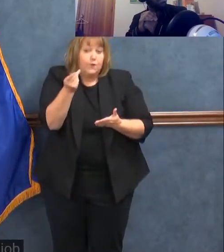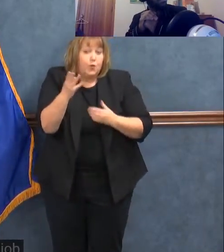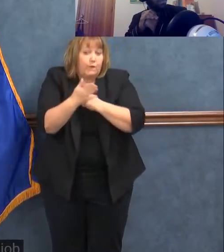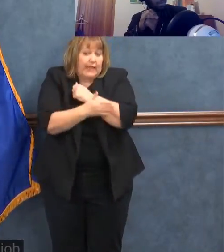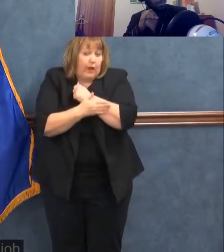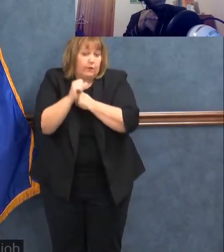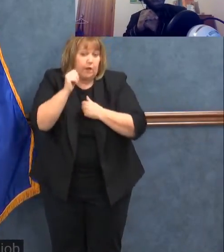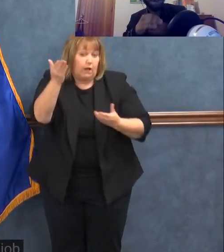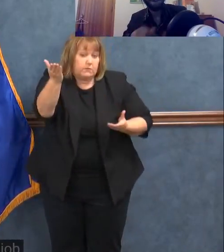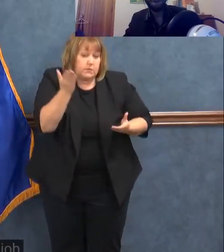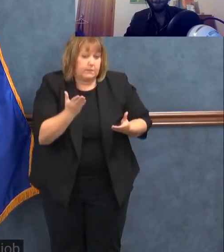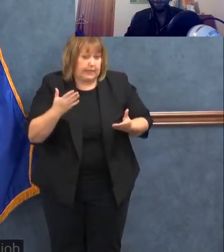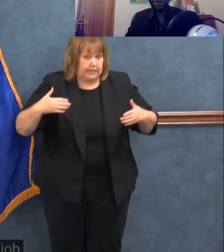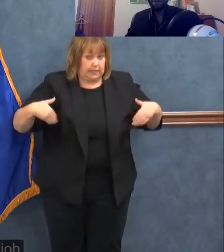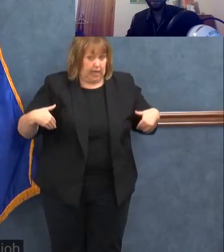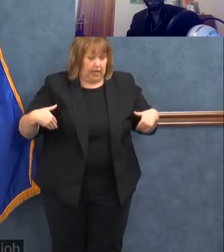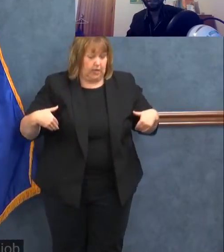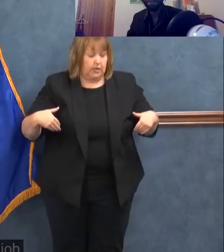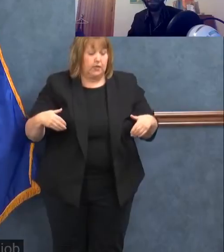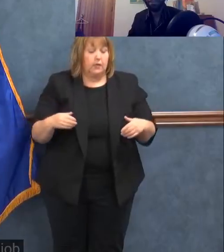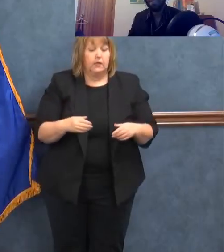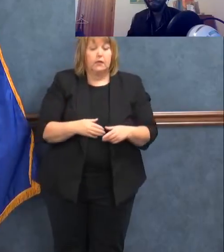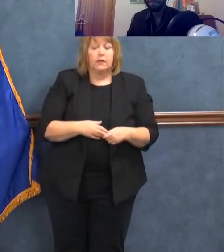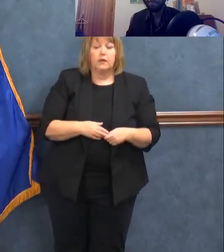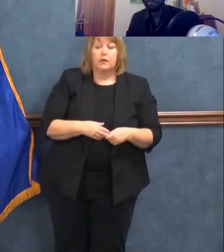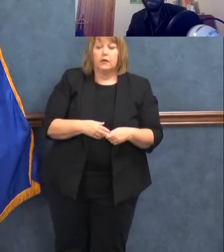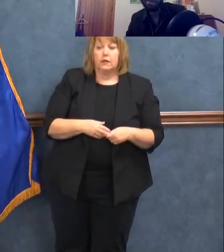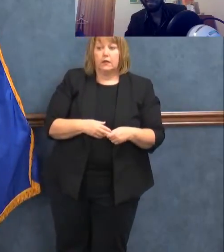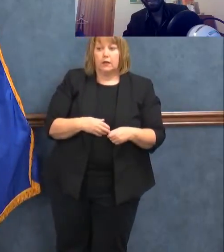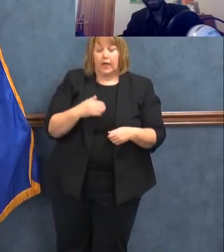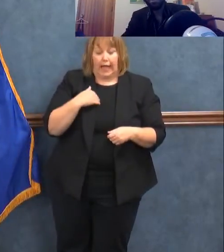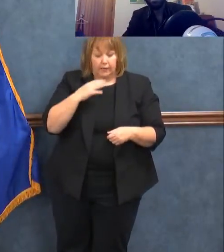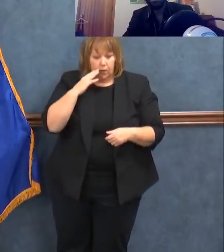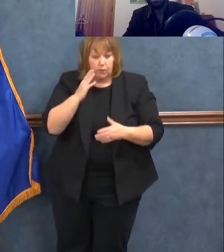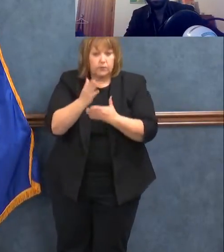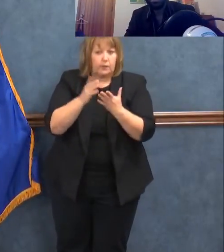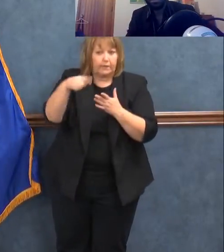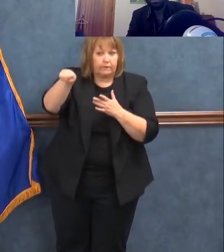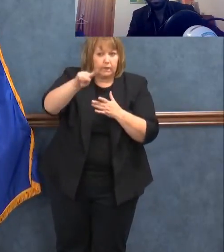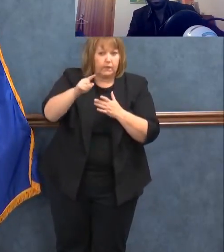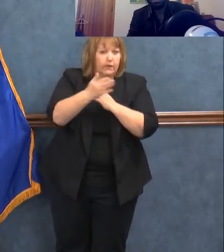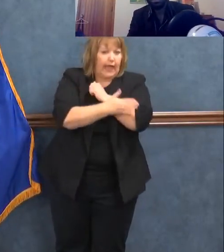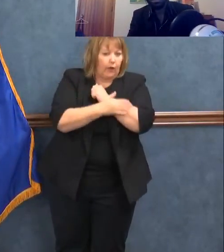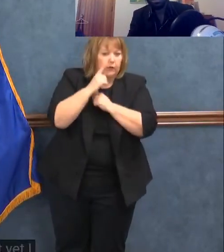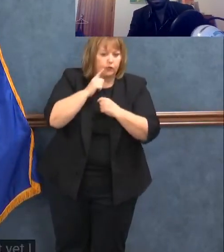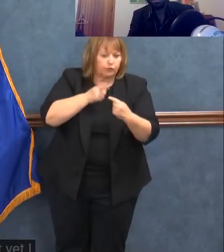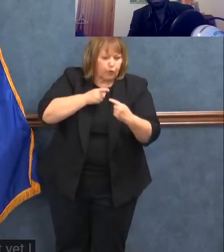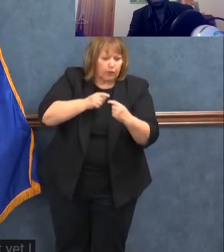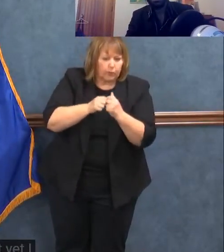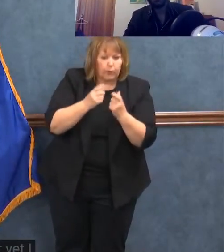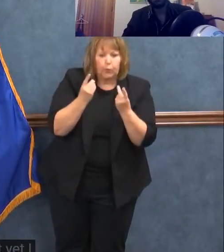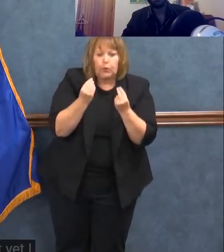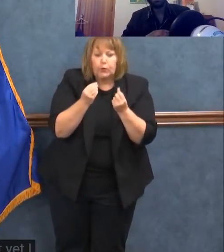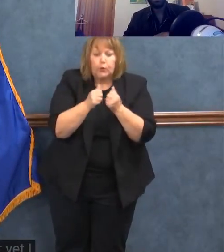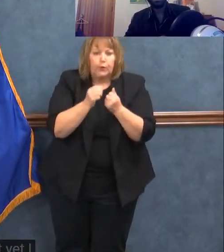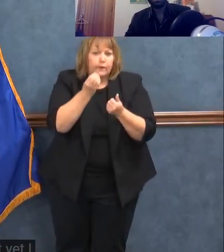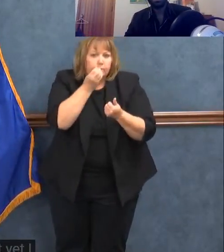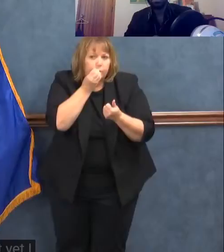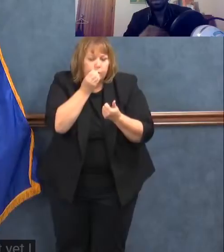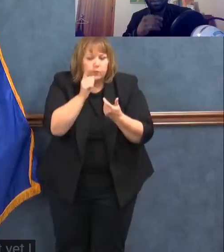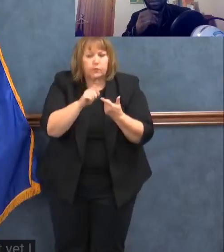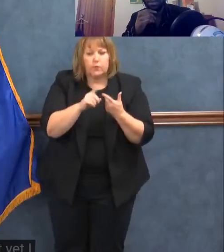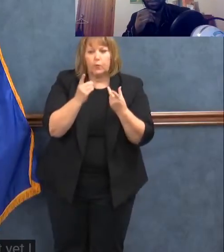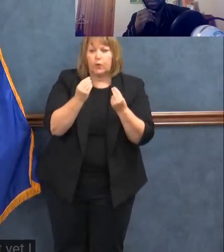I understand there are issues, as I said, with whether it's meals, whether it's daycare, whether it's transportation. I just hope